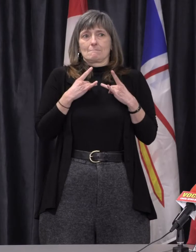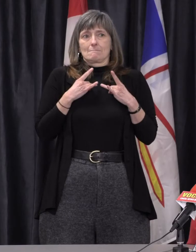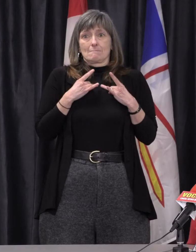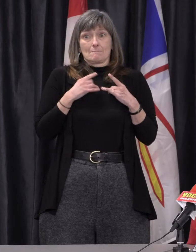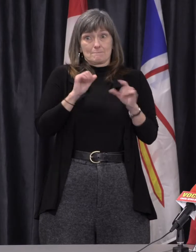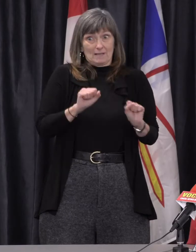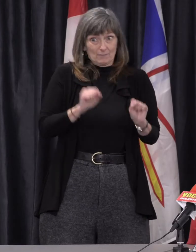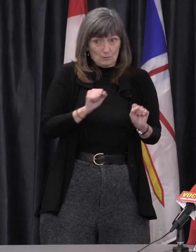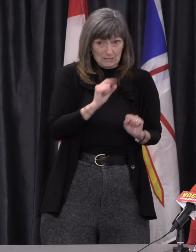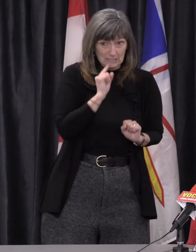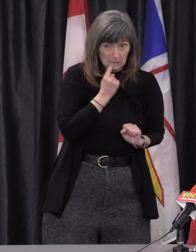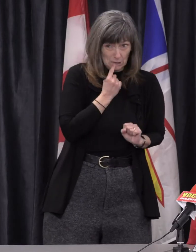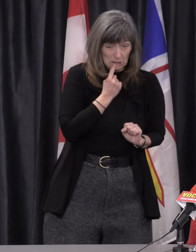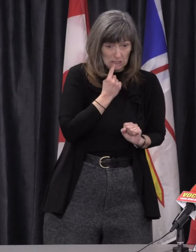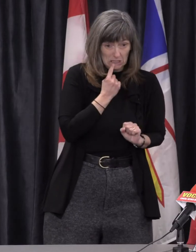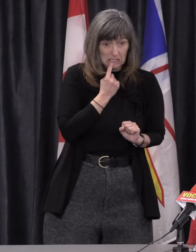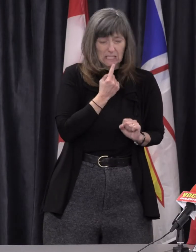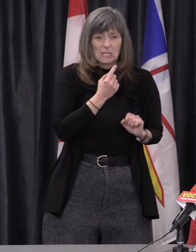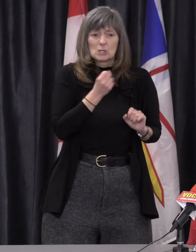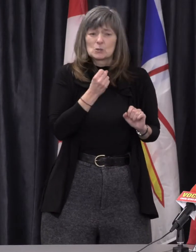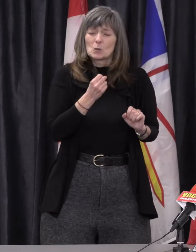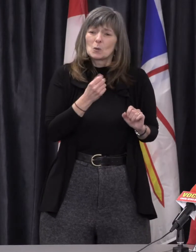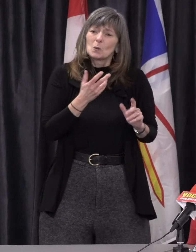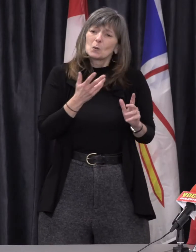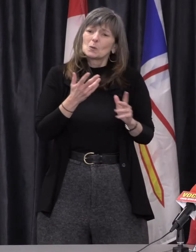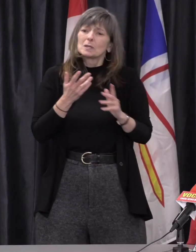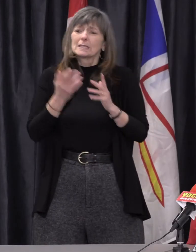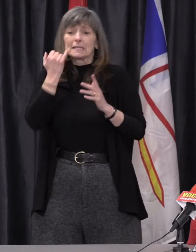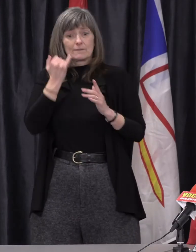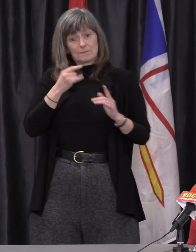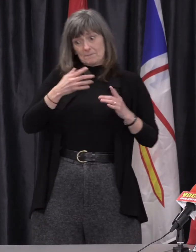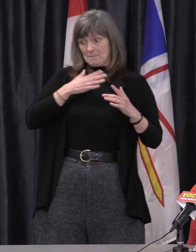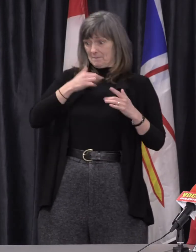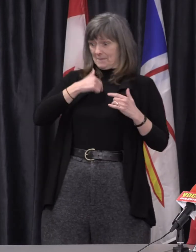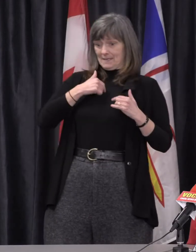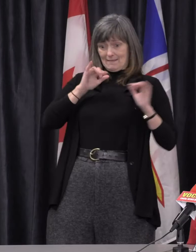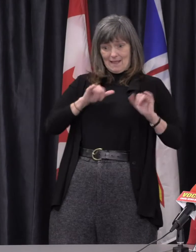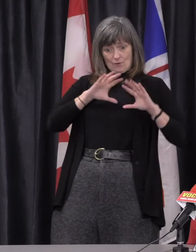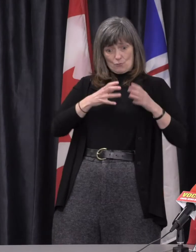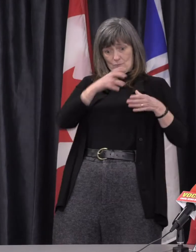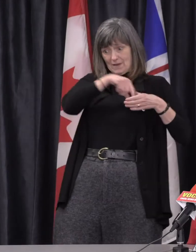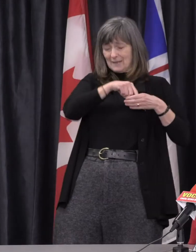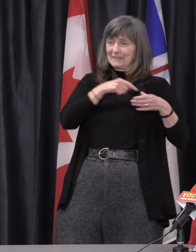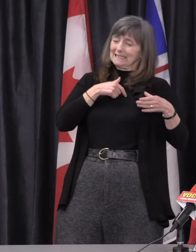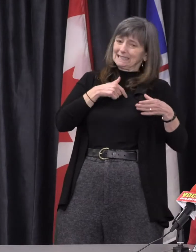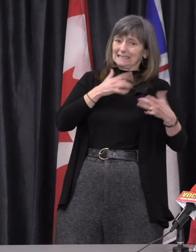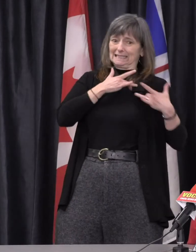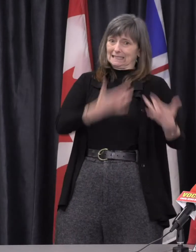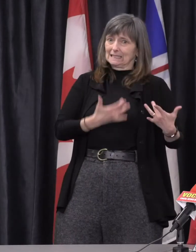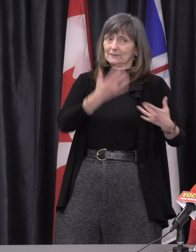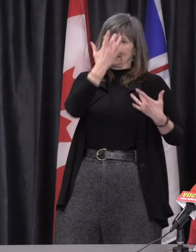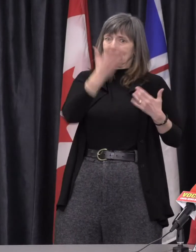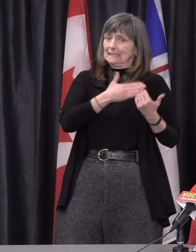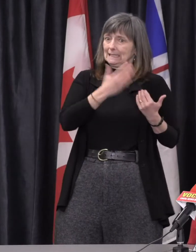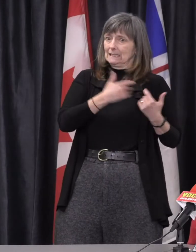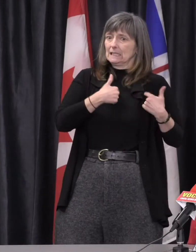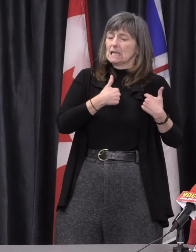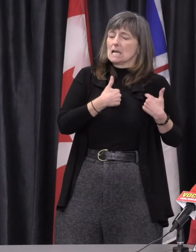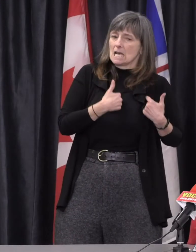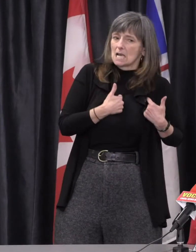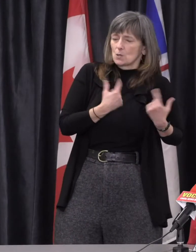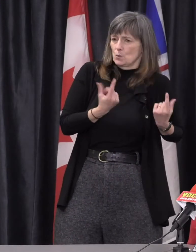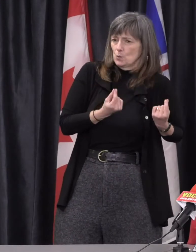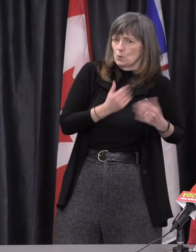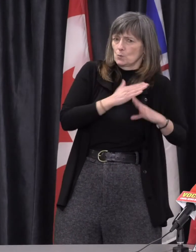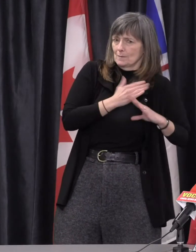A lot of people are wondering, well, what should I be doing then in order to protect myself? So certainly if you are